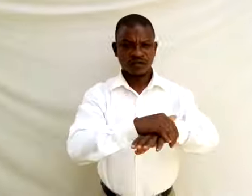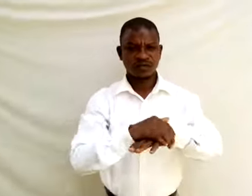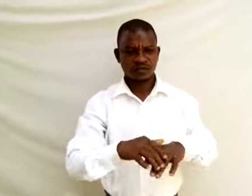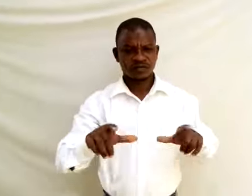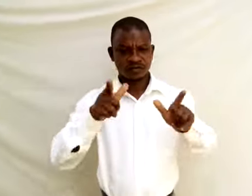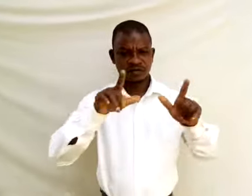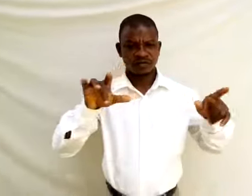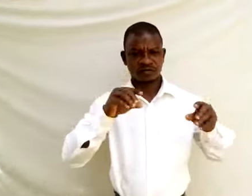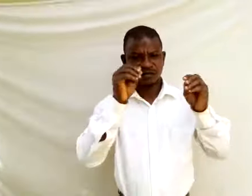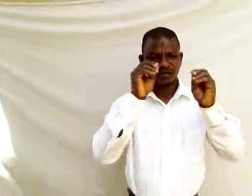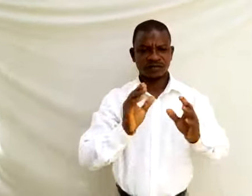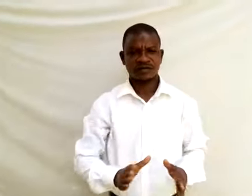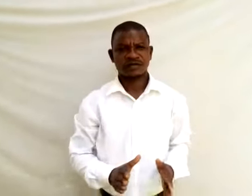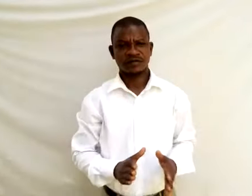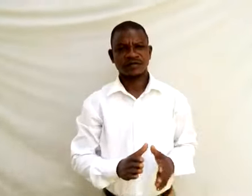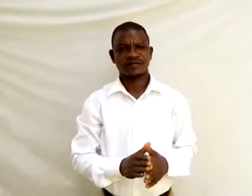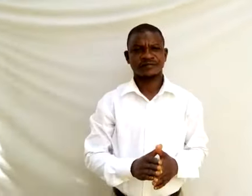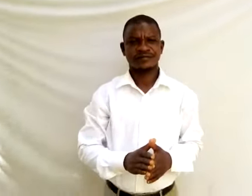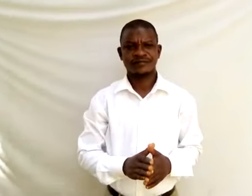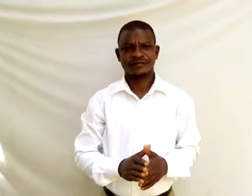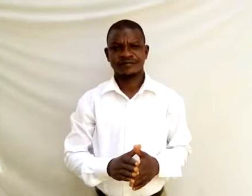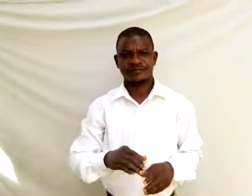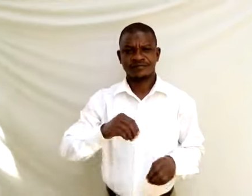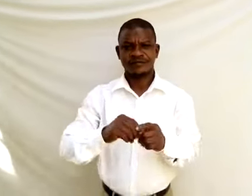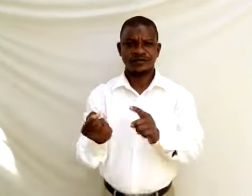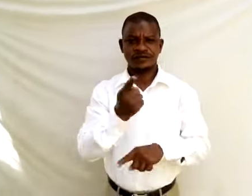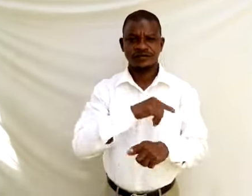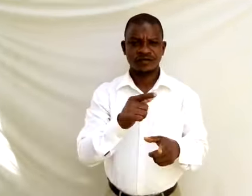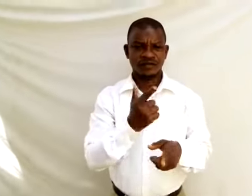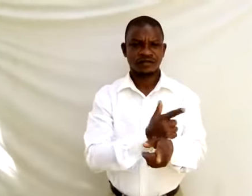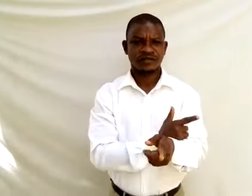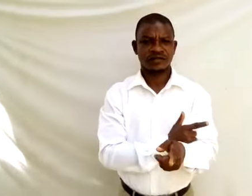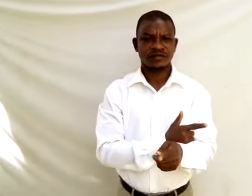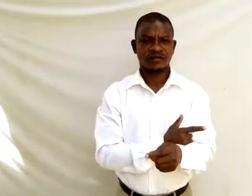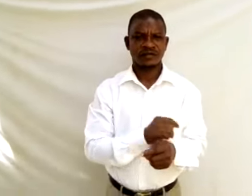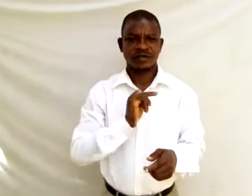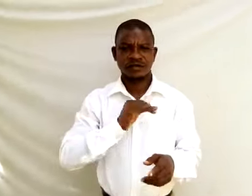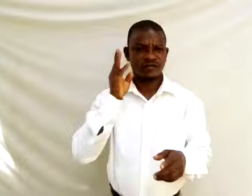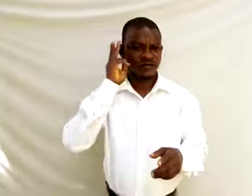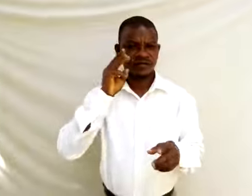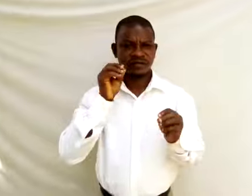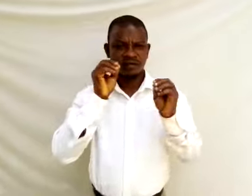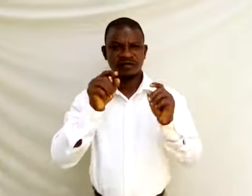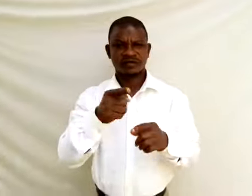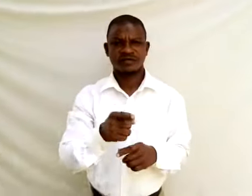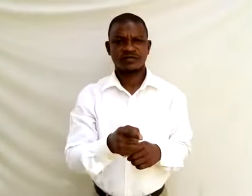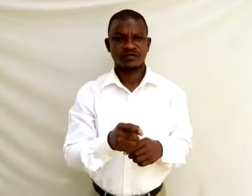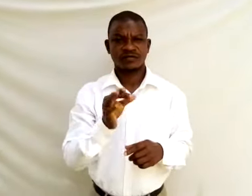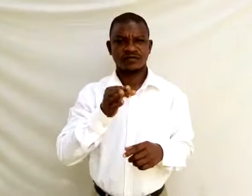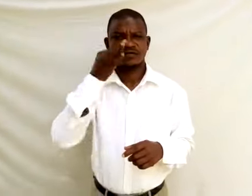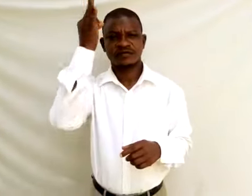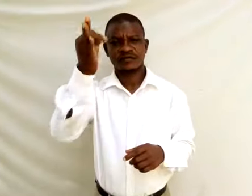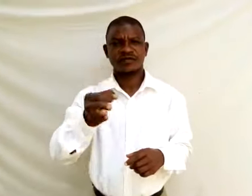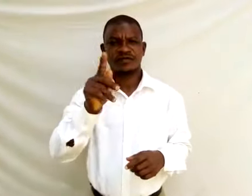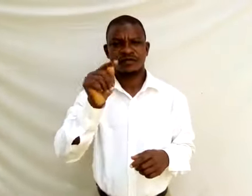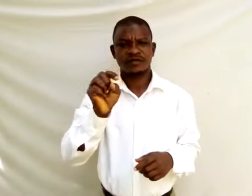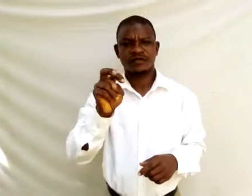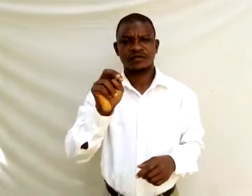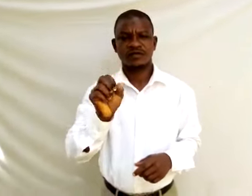language teacher. In today's lesson, I will teach you future tense. Let me say